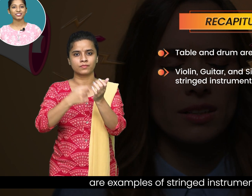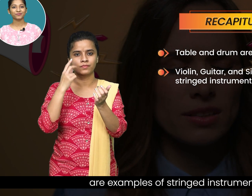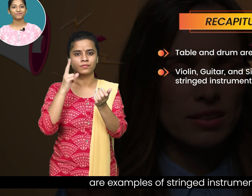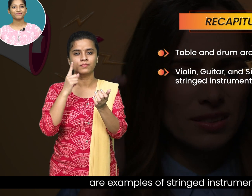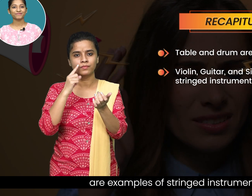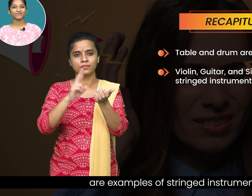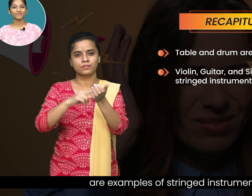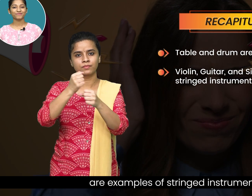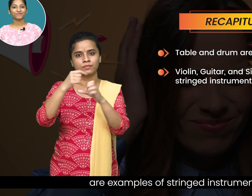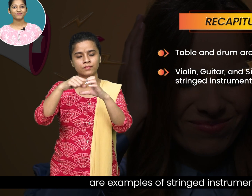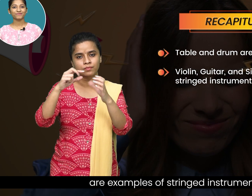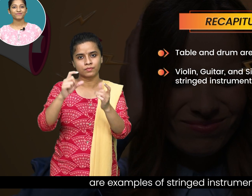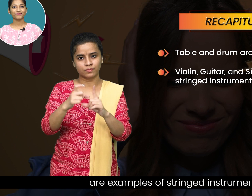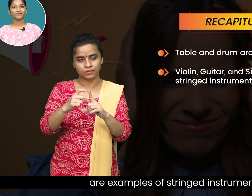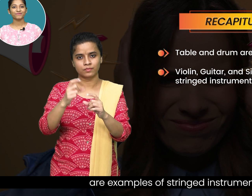instruments.